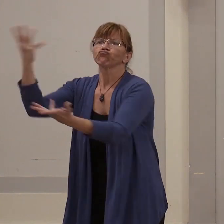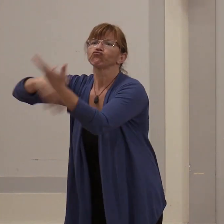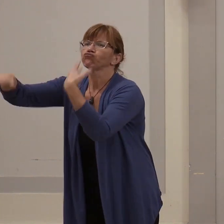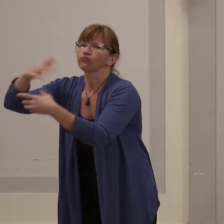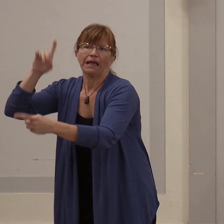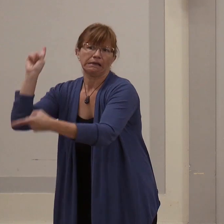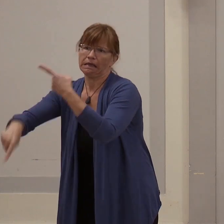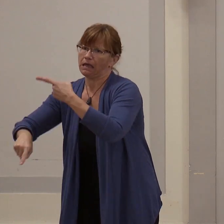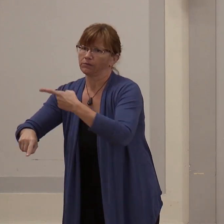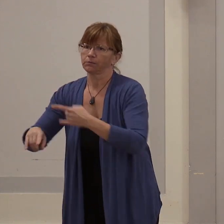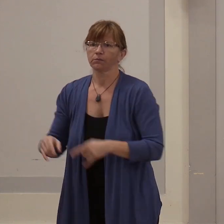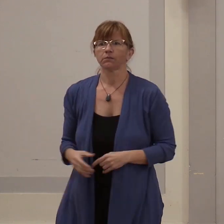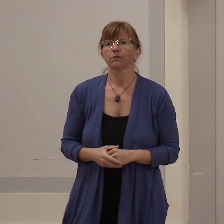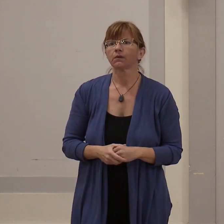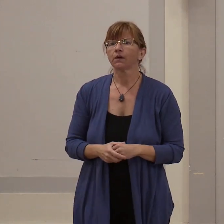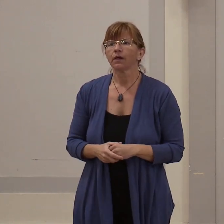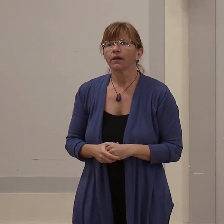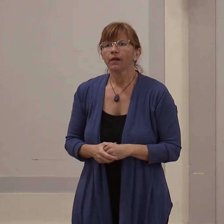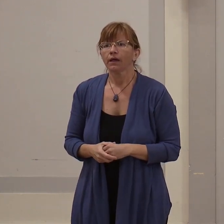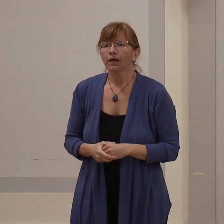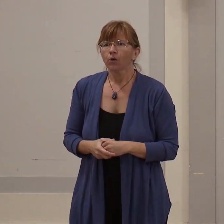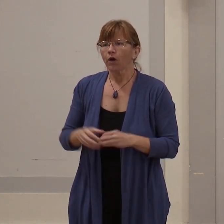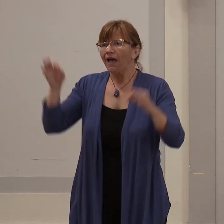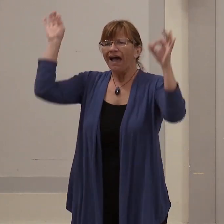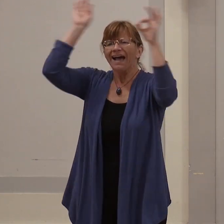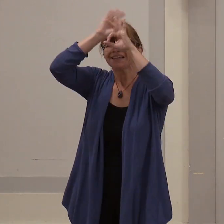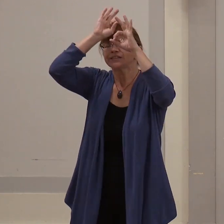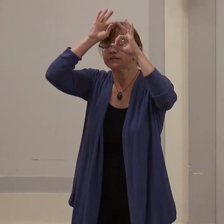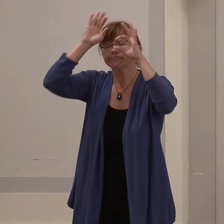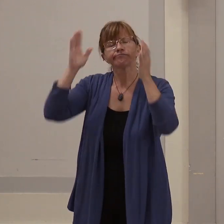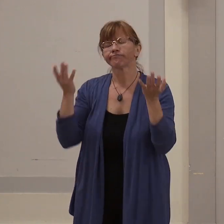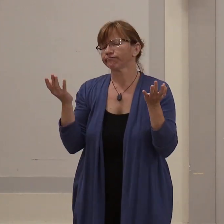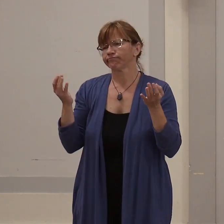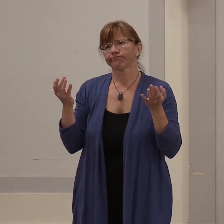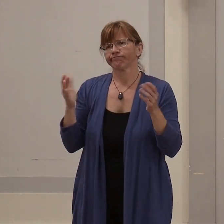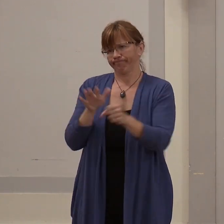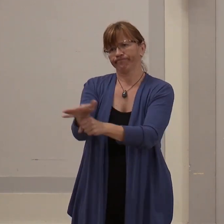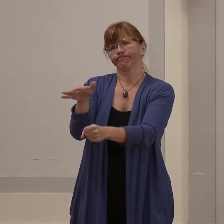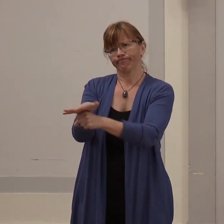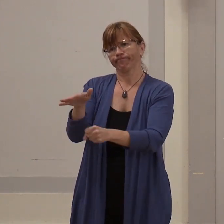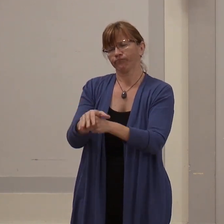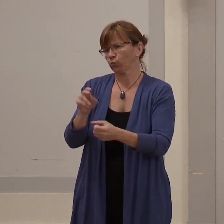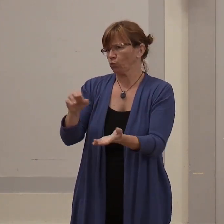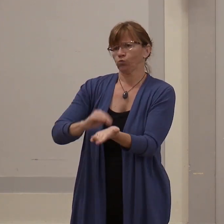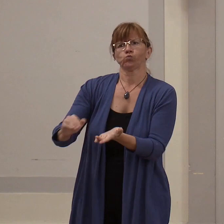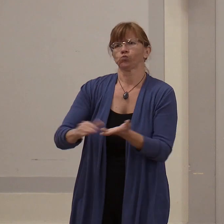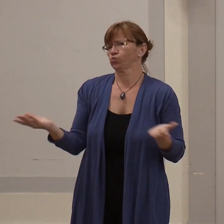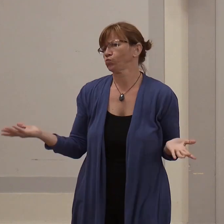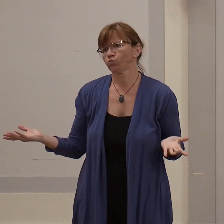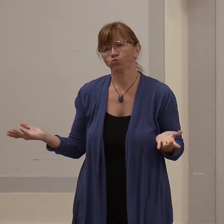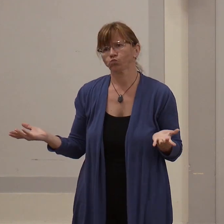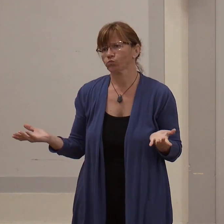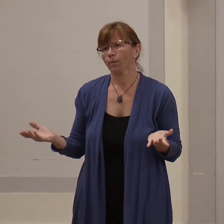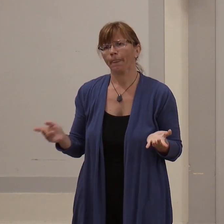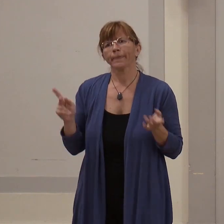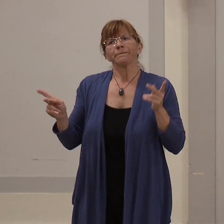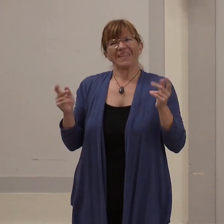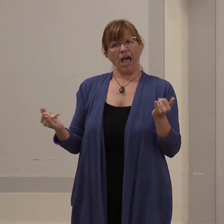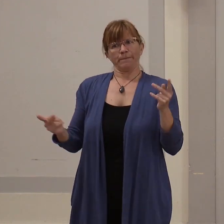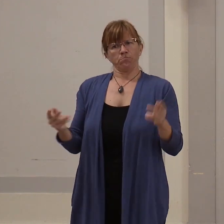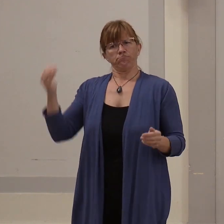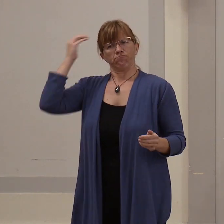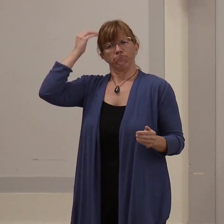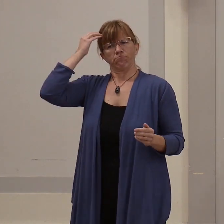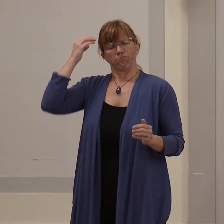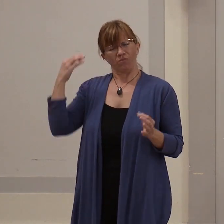There is no longer an excuse for ignorance. At this point, our residents are aware of the simple rules that will save lives because public health